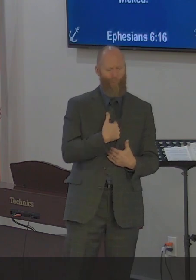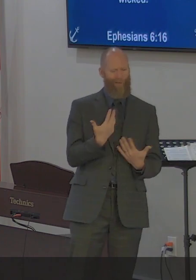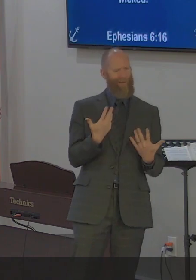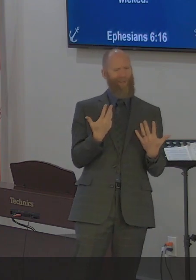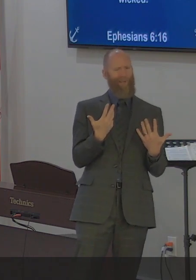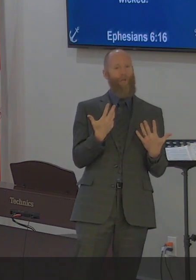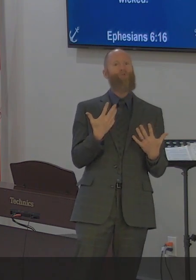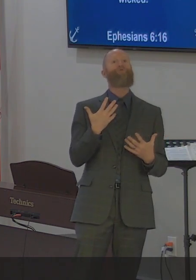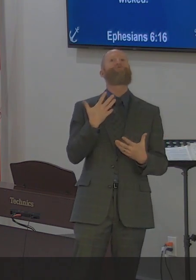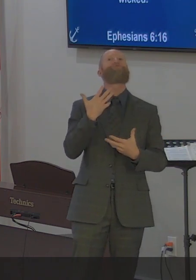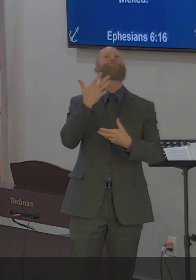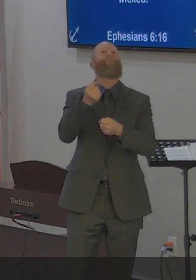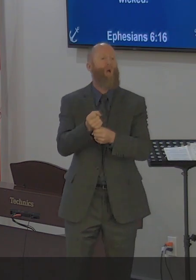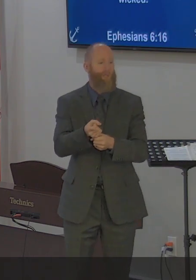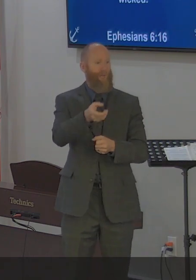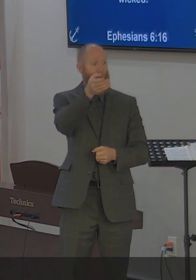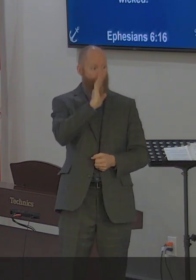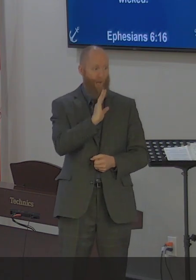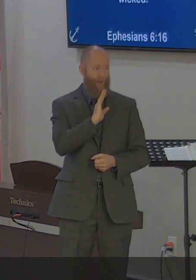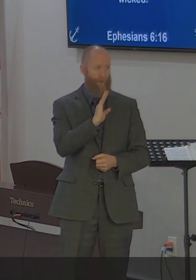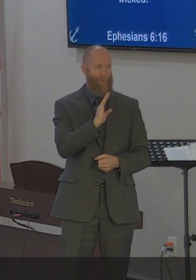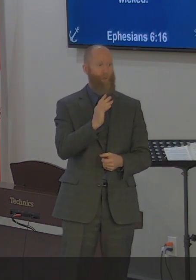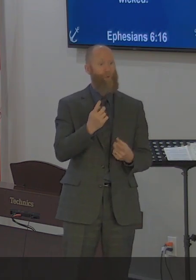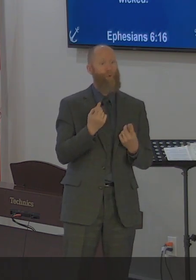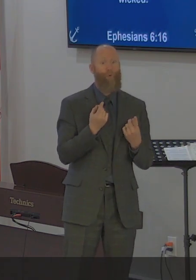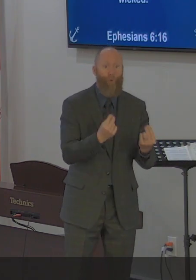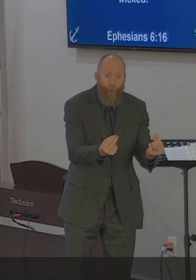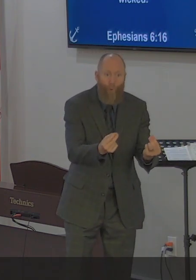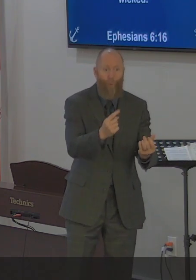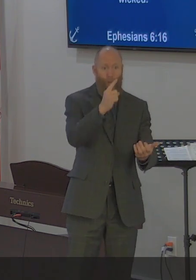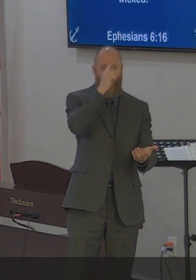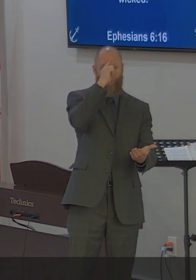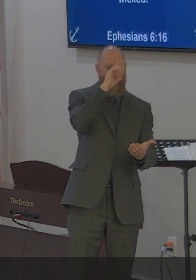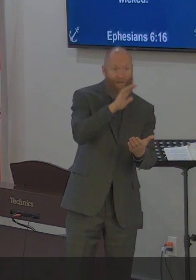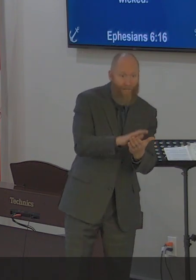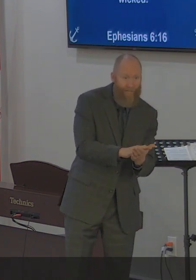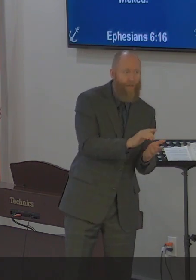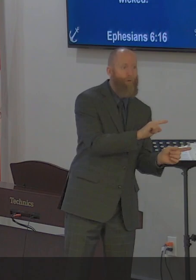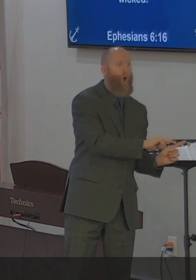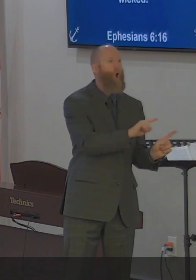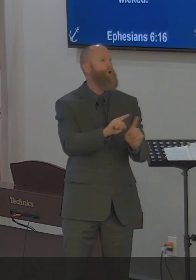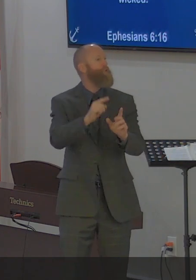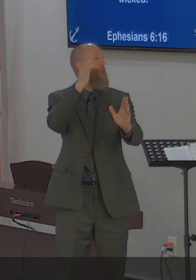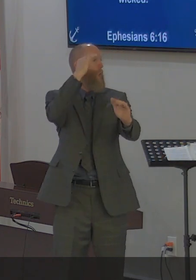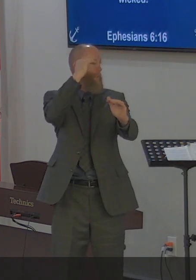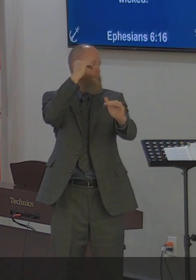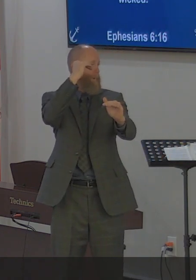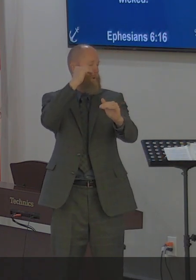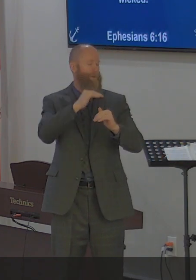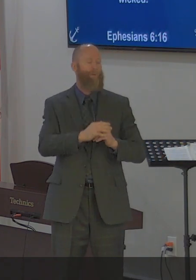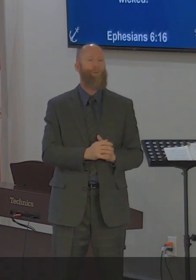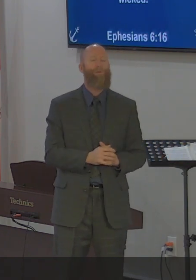do, in what we believe, and in what we hope. That's what faith is.